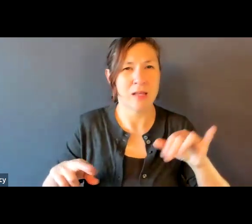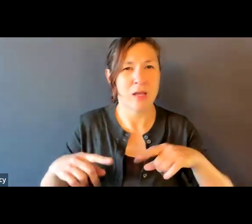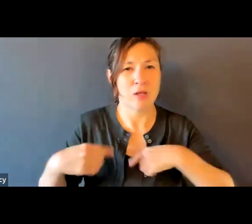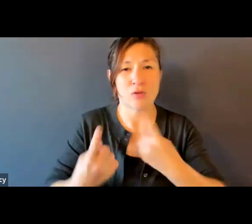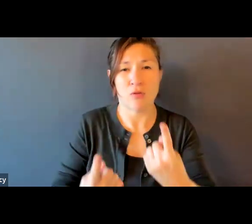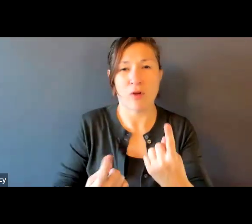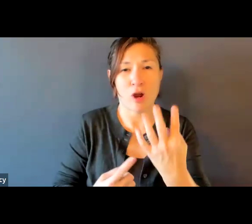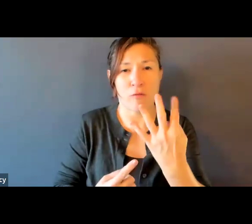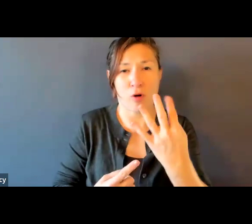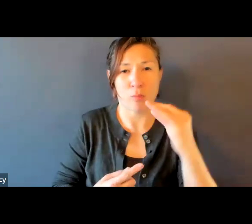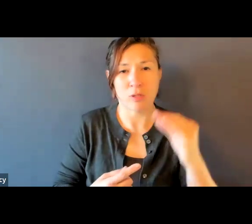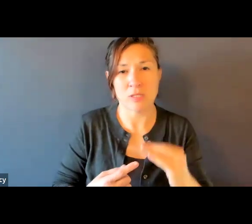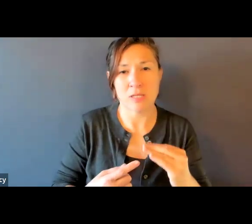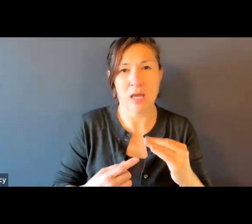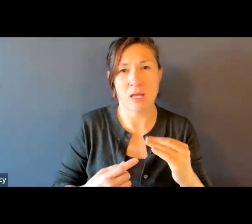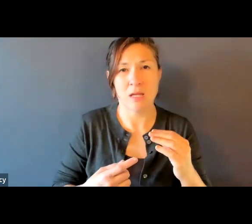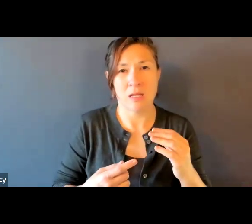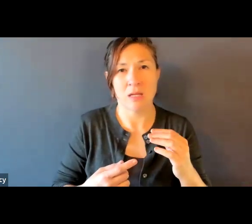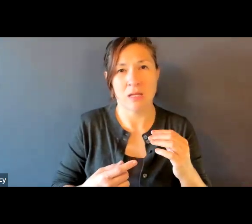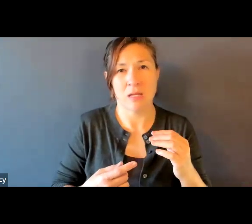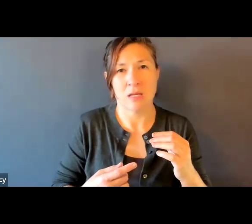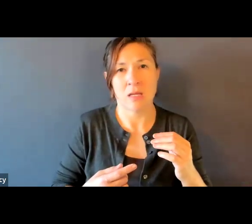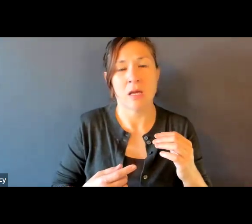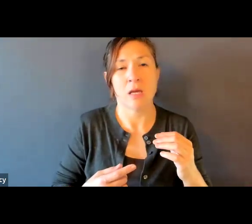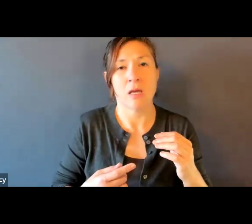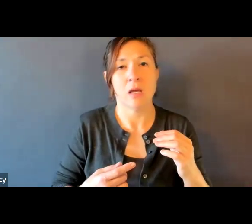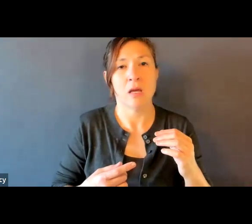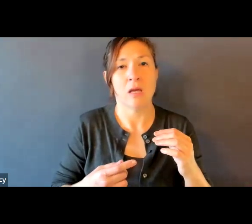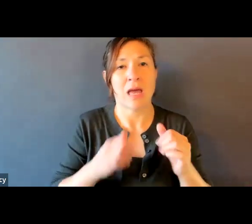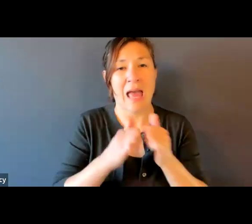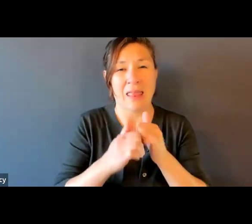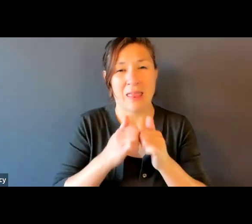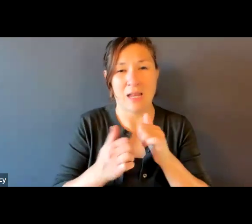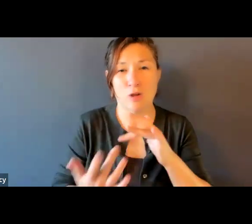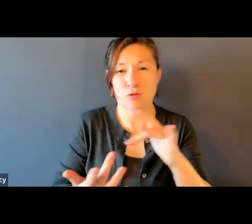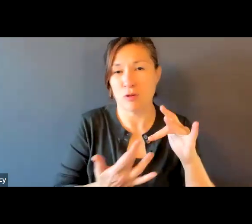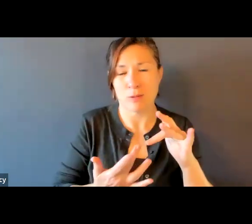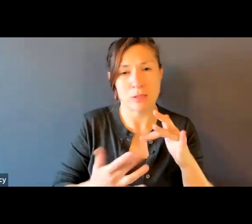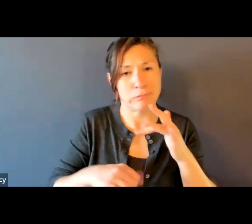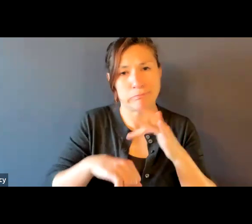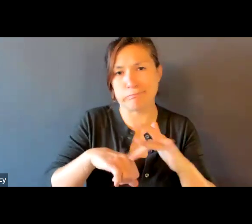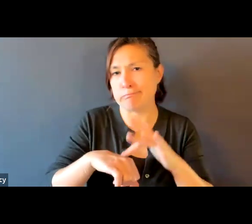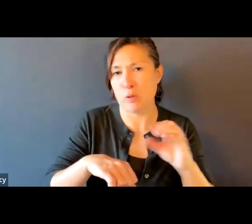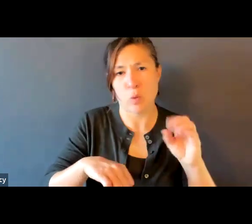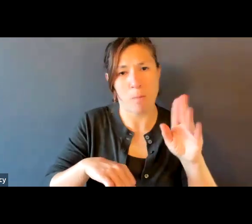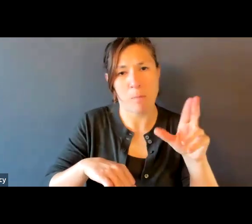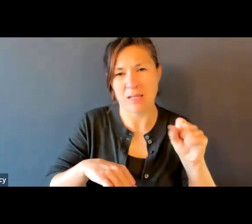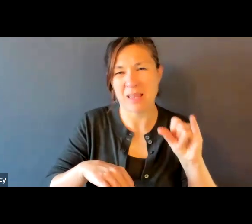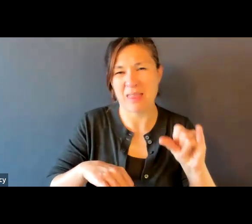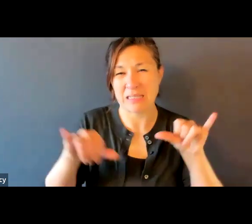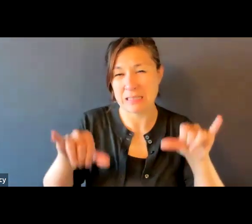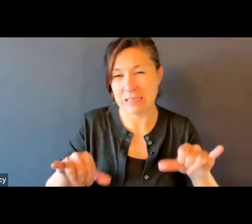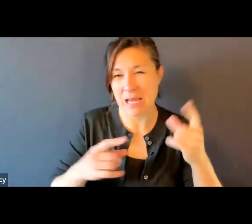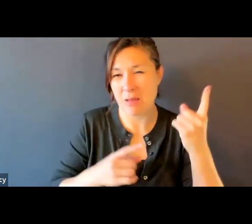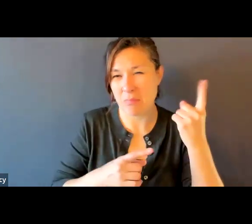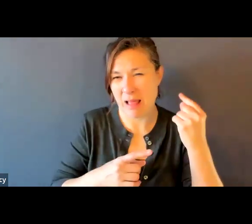scheduled athletics trips have not had a bus available, which is very much in line with the last few years, but we know